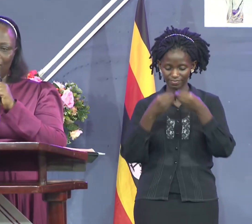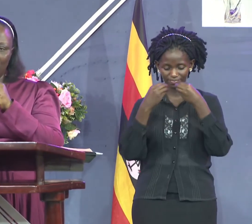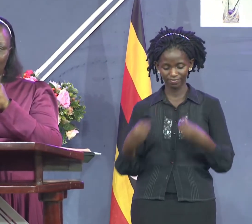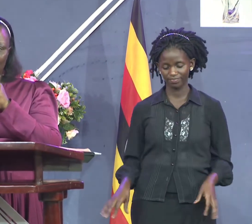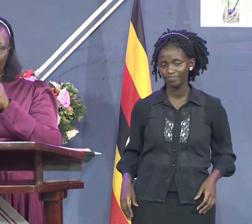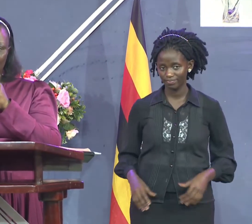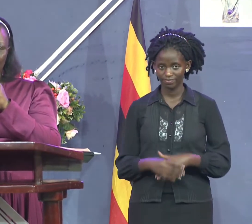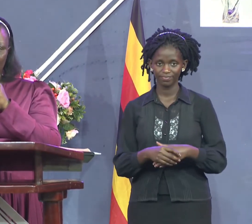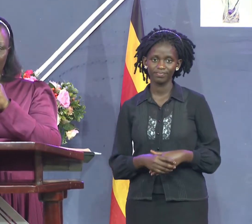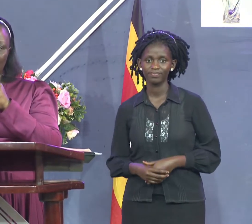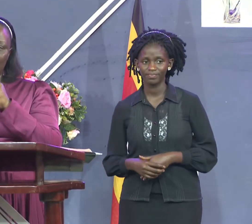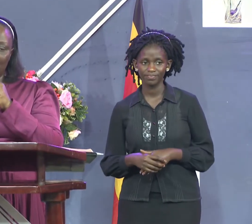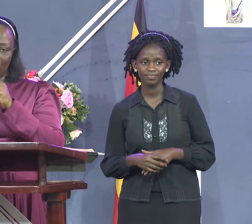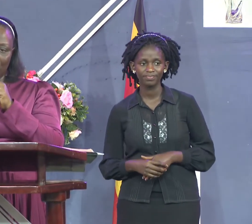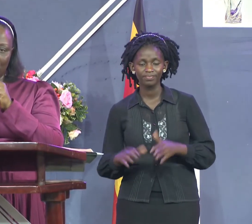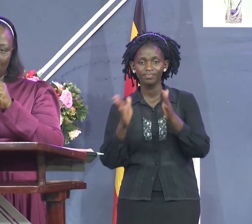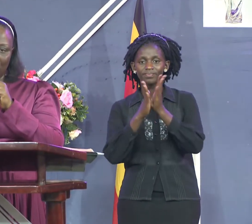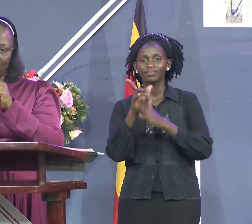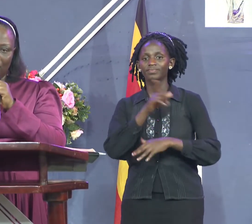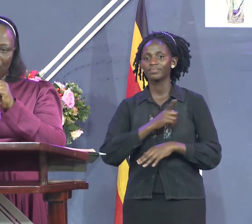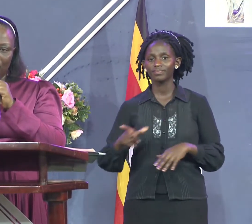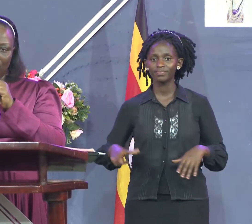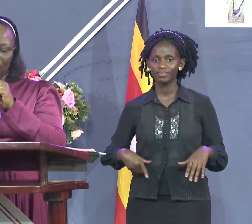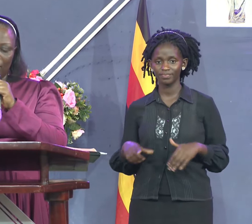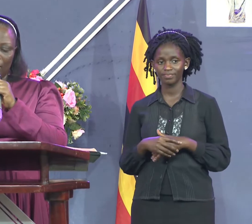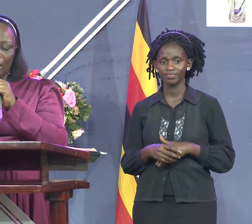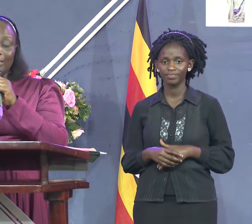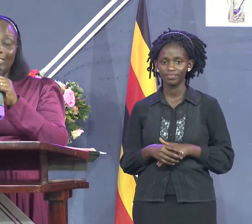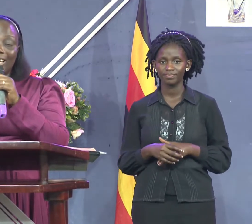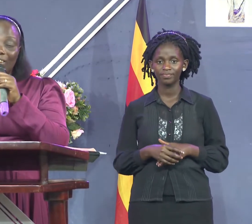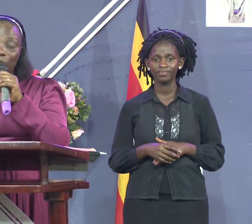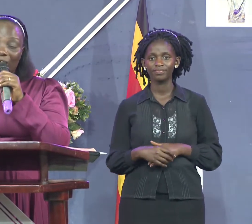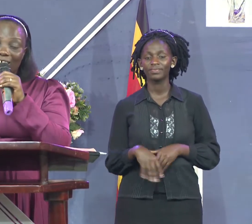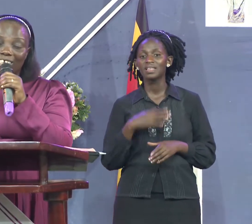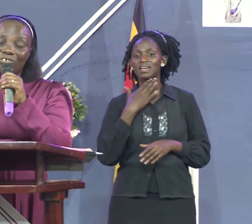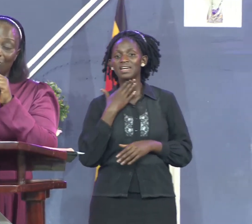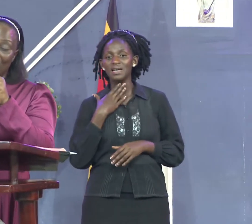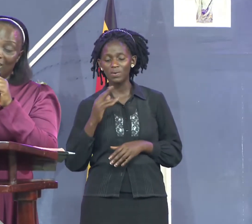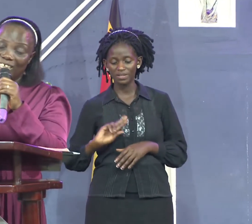all is in vain. Praise the Lord.